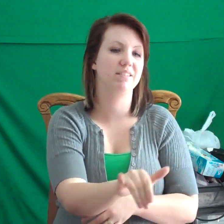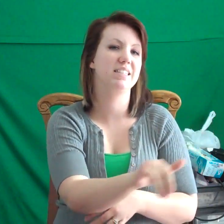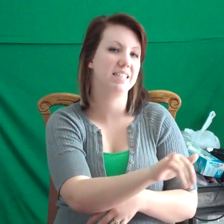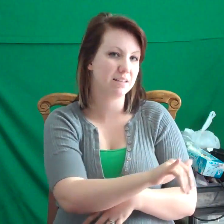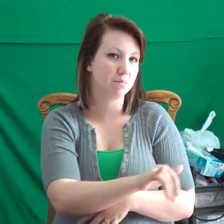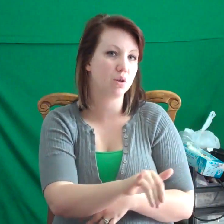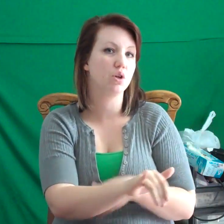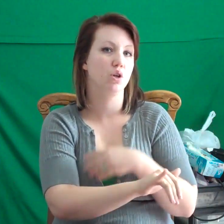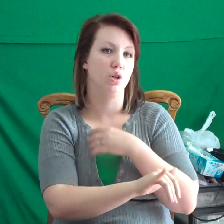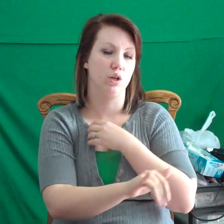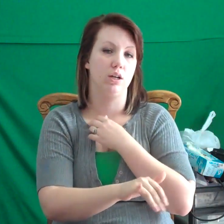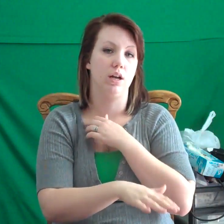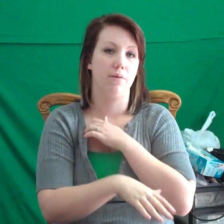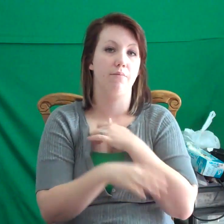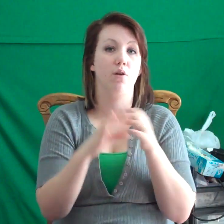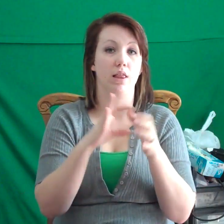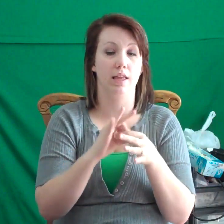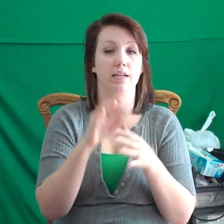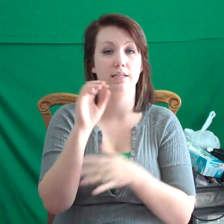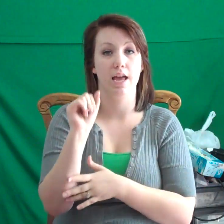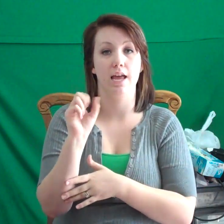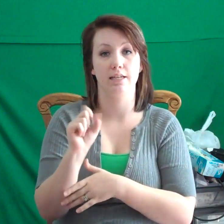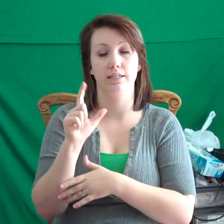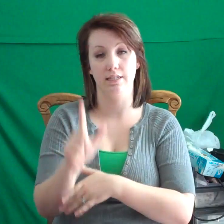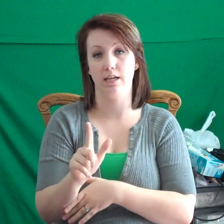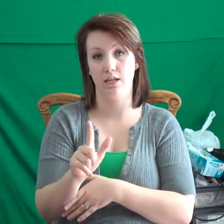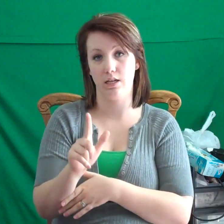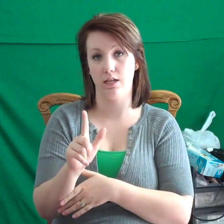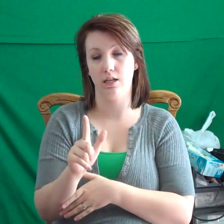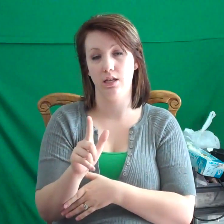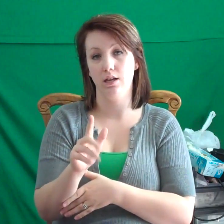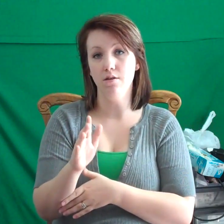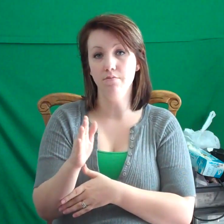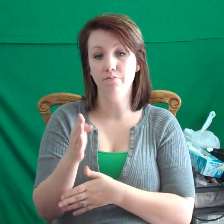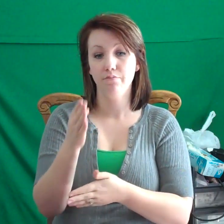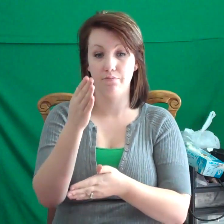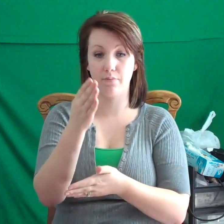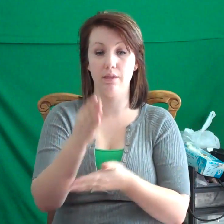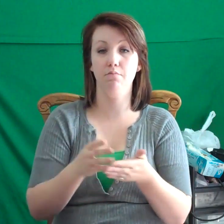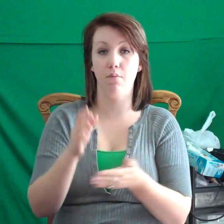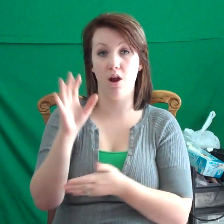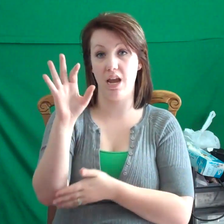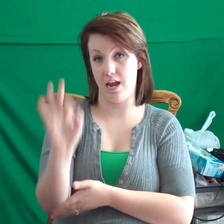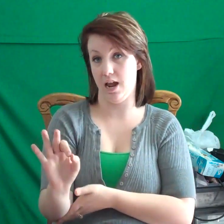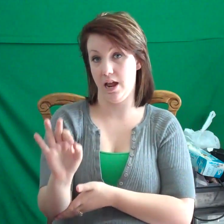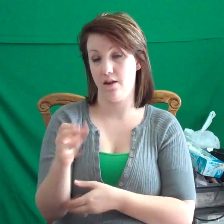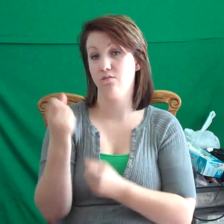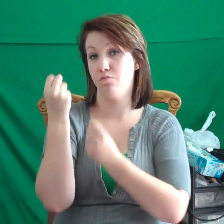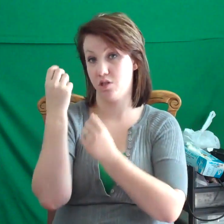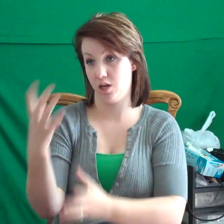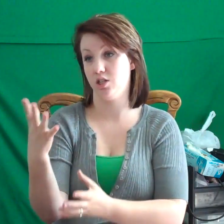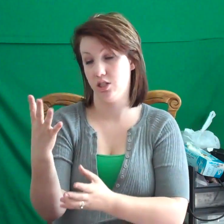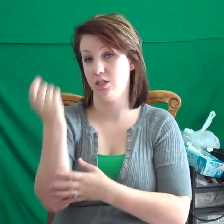So related to ASL, Section 9 was related to your production and understanding of